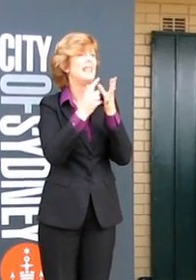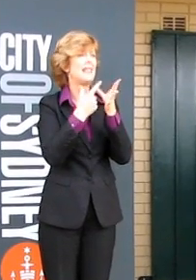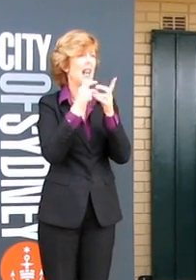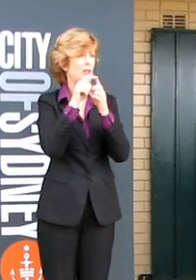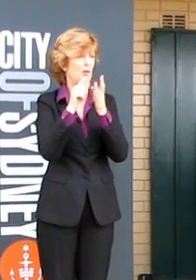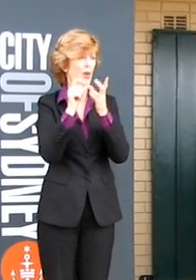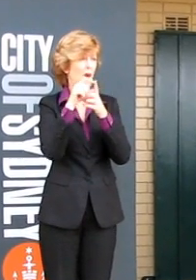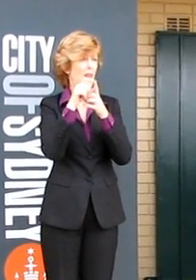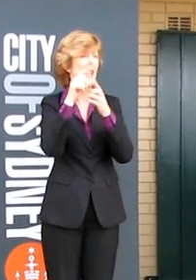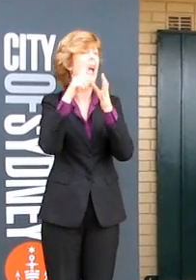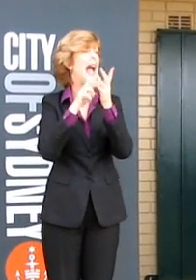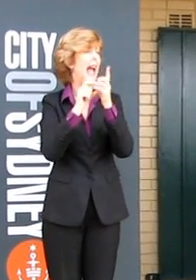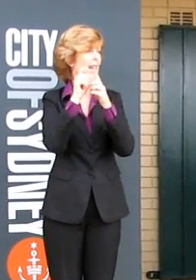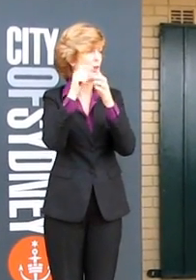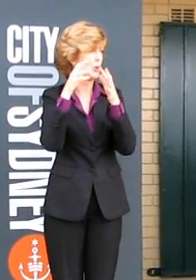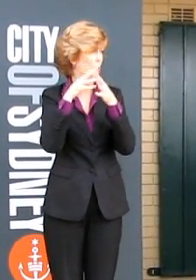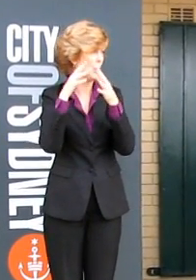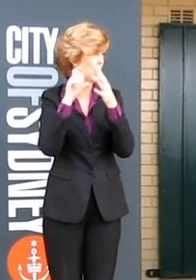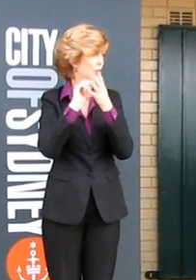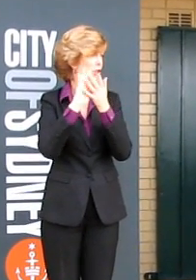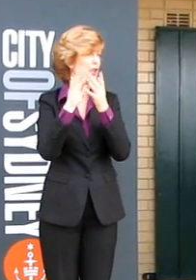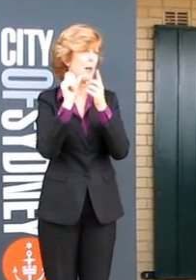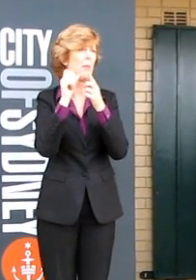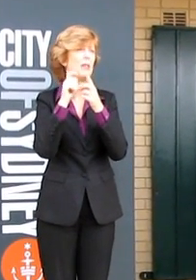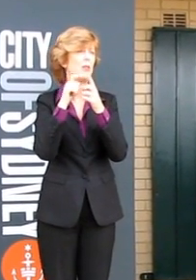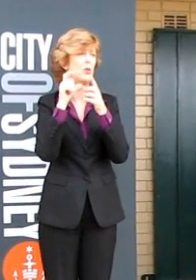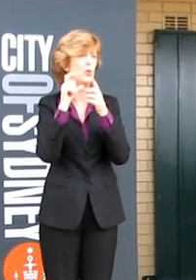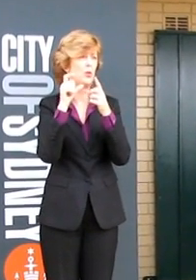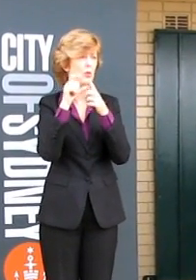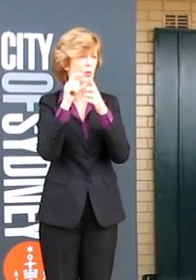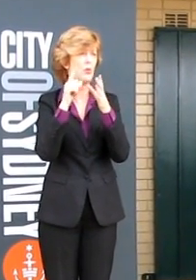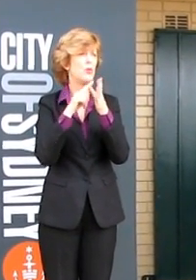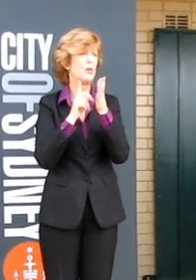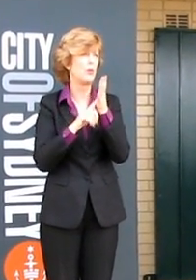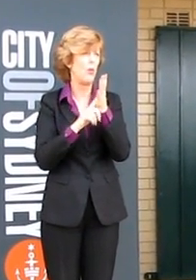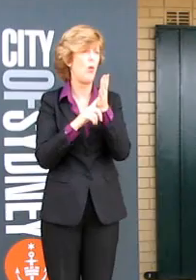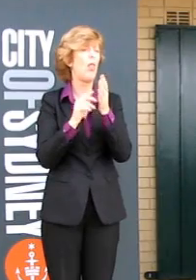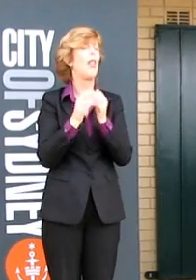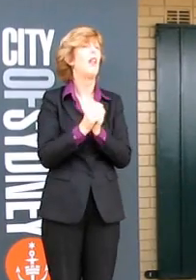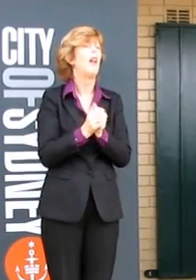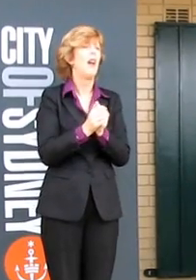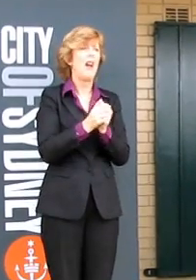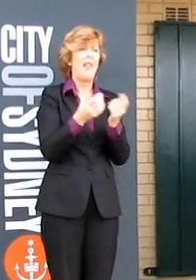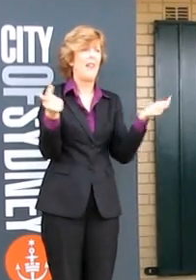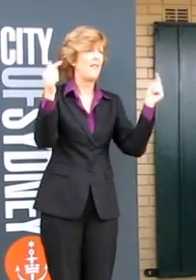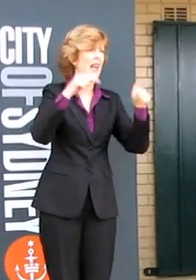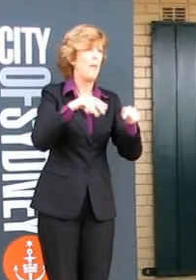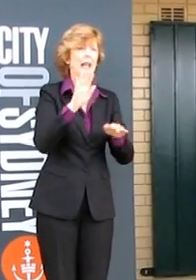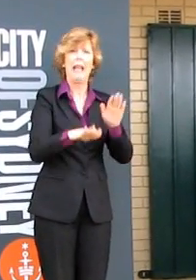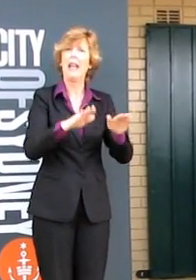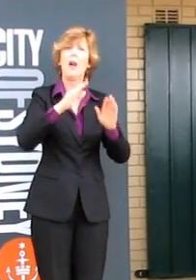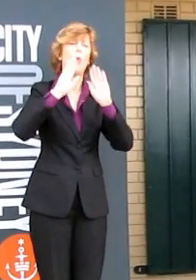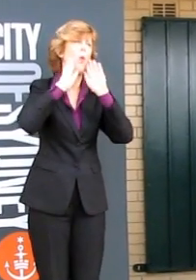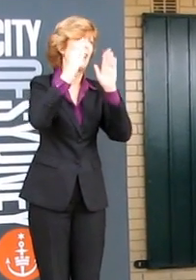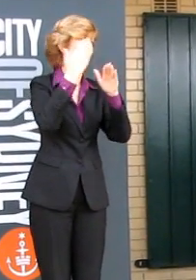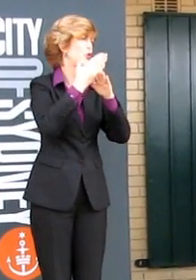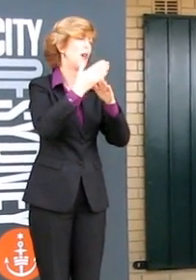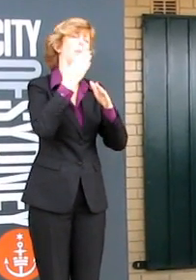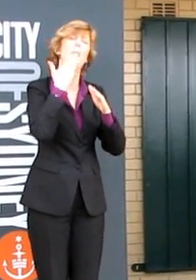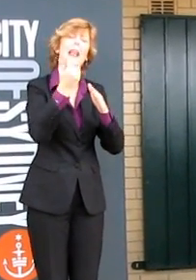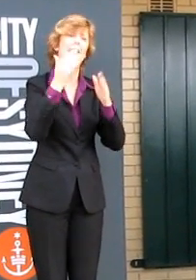project. They've come out here in their gumboots, and on occasions I've come out here with them, and they've done the most fantastic job. Please give them a huge clap.